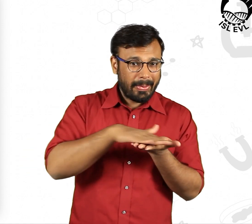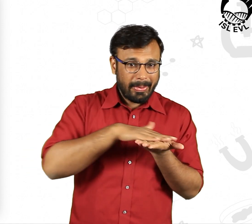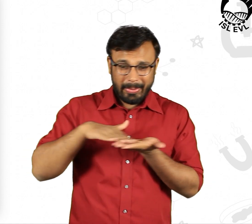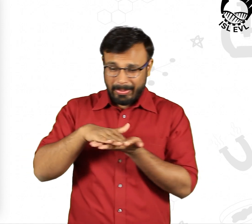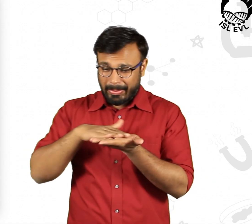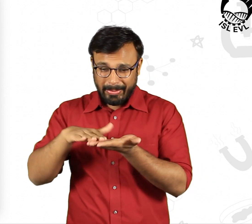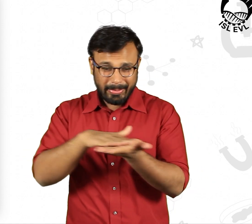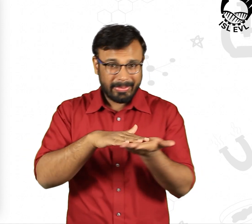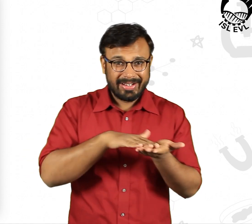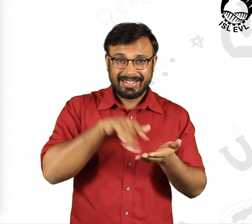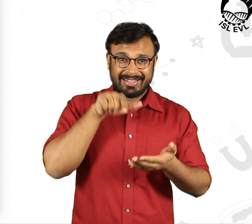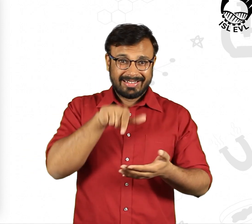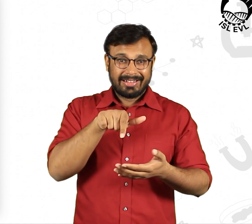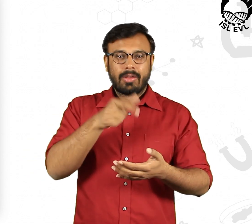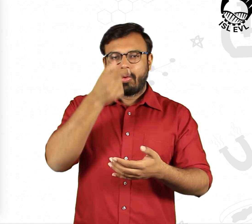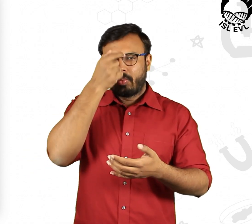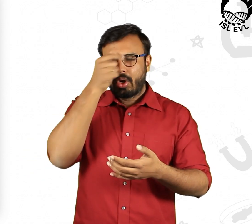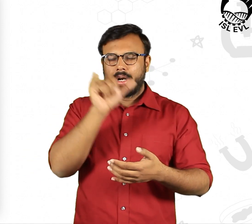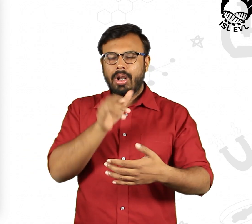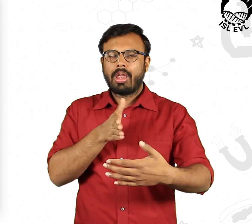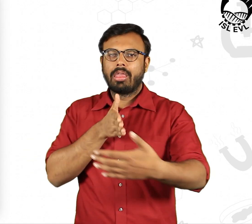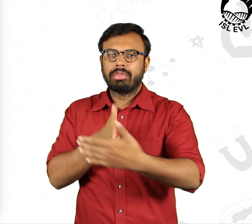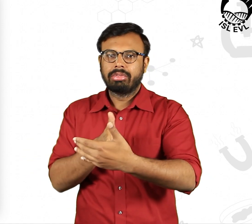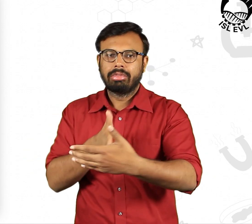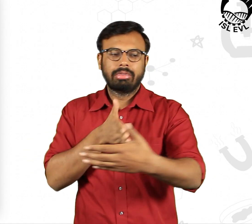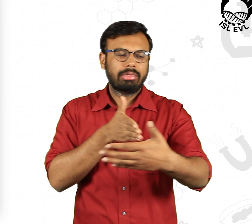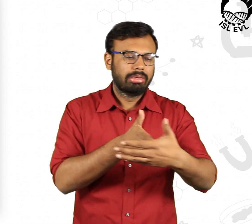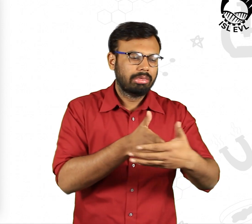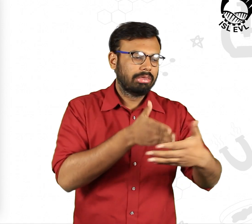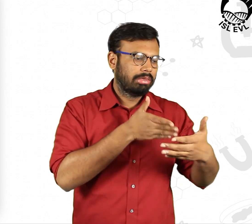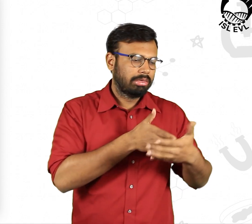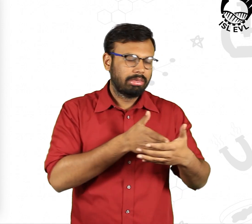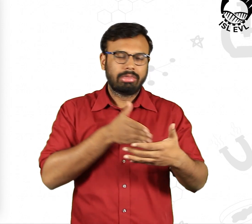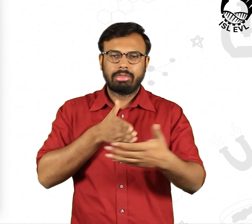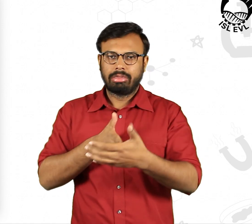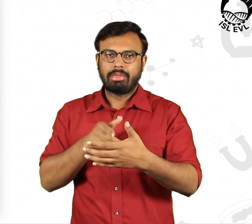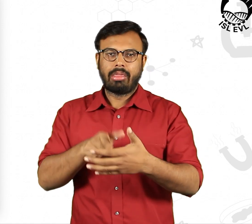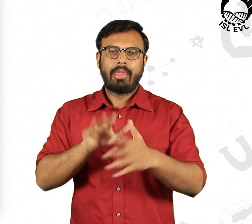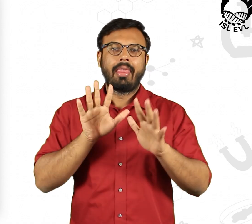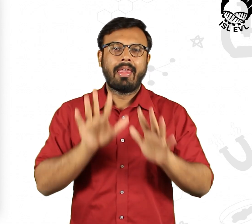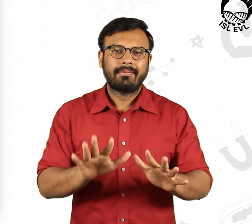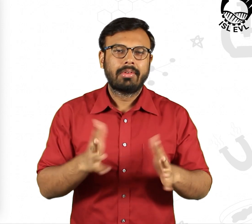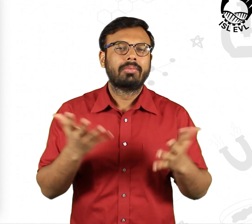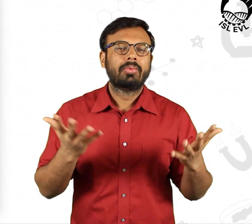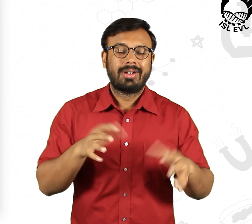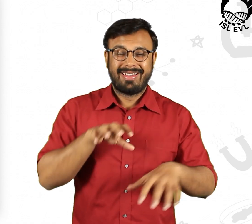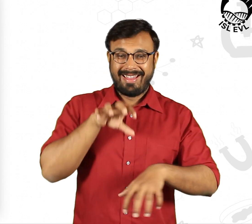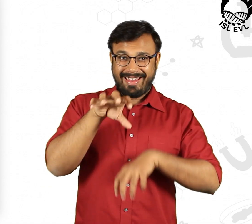The non forest in between fragments acts as a barrier.